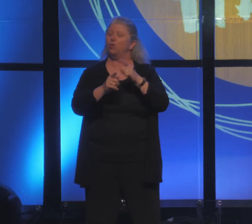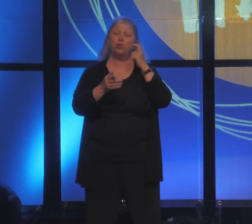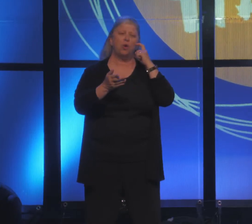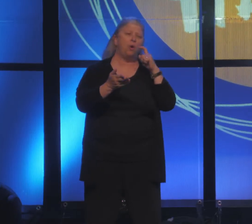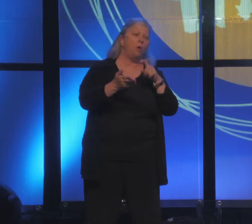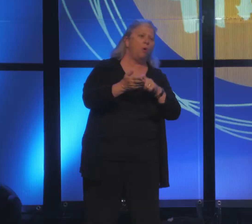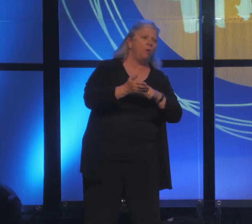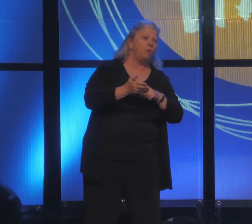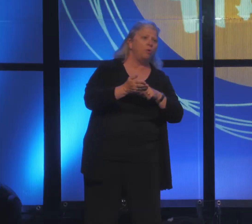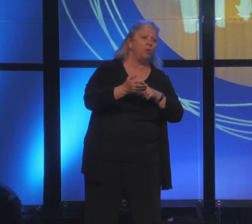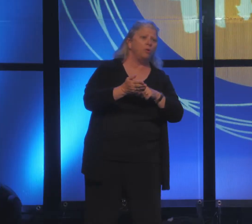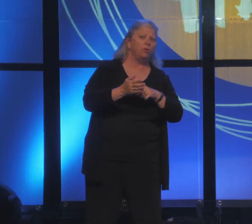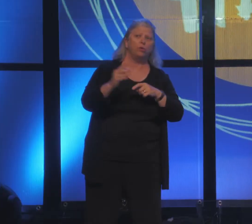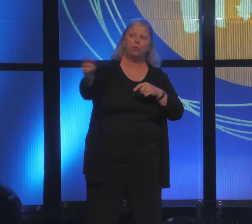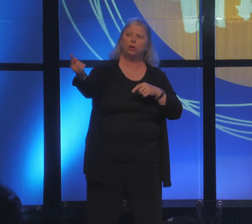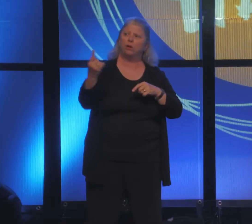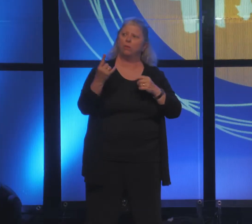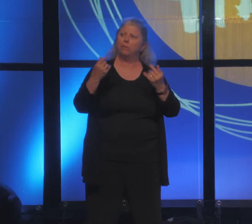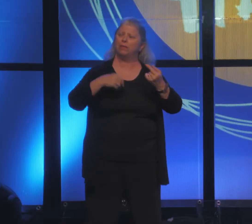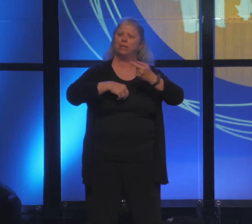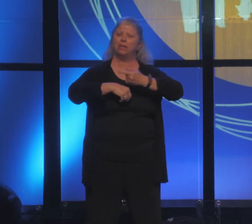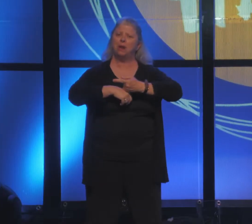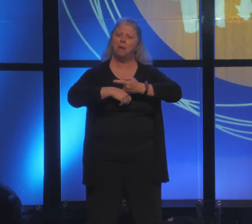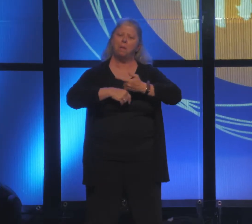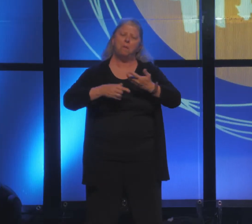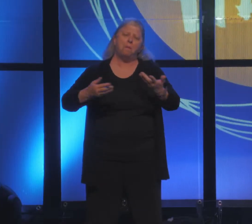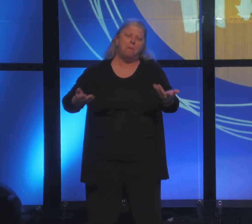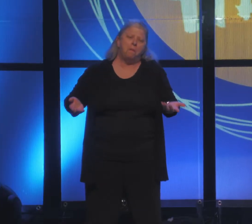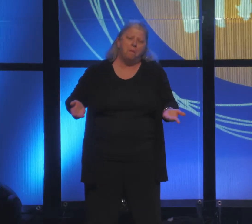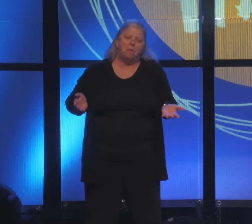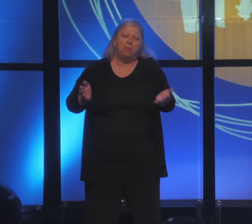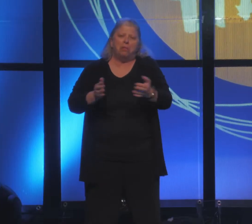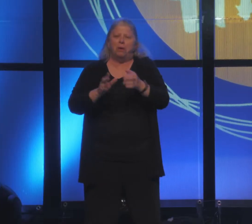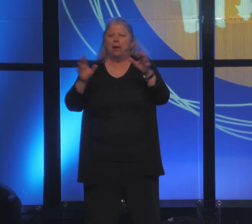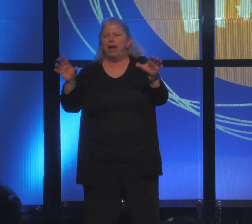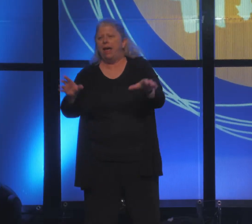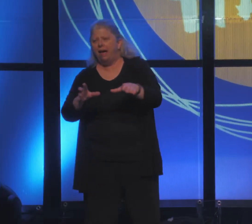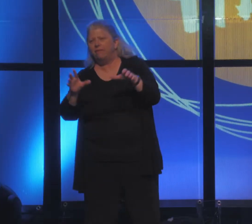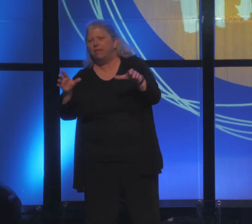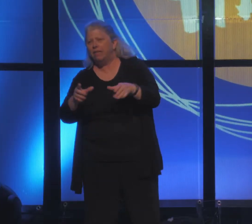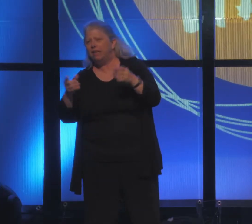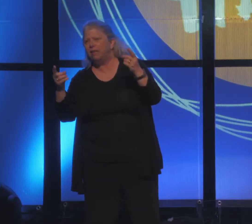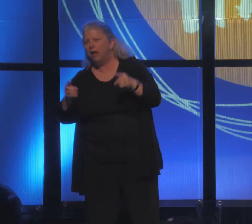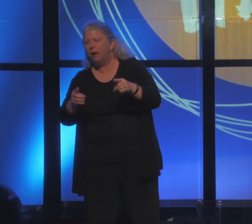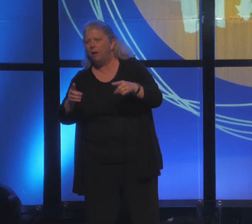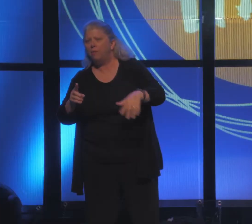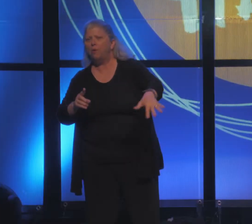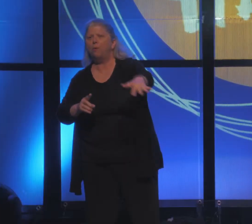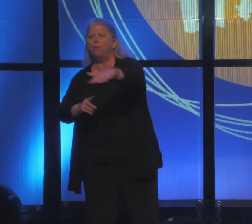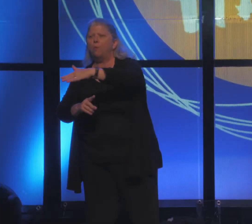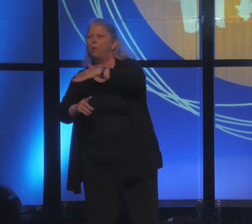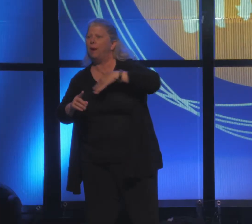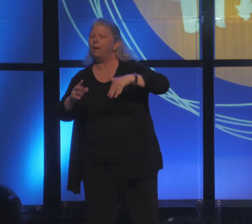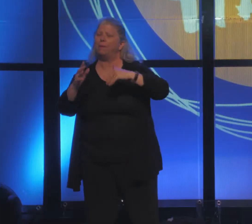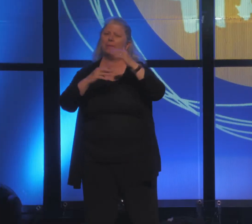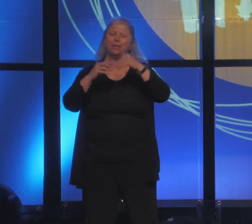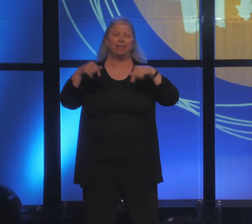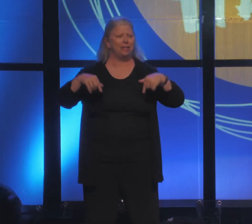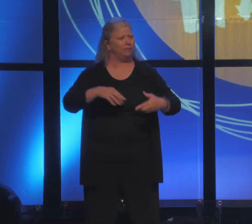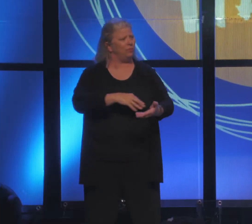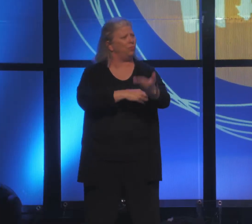have noticed as you walked in today that there's just a little activity going on around the building this